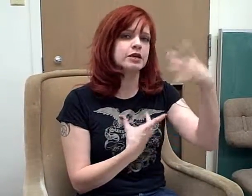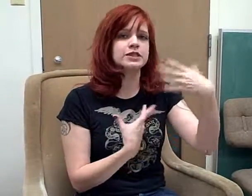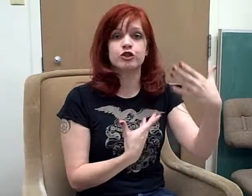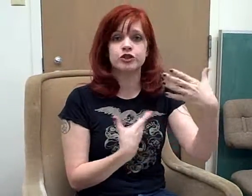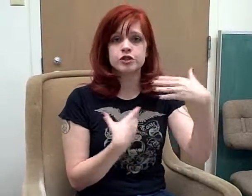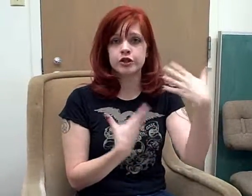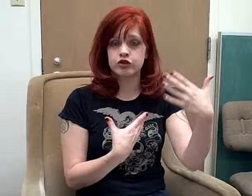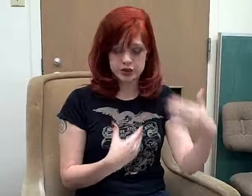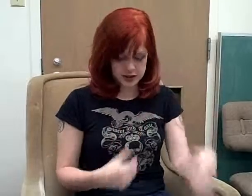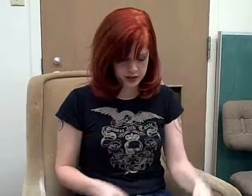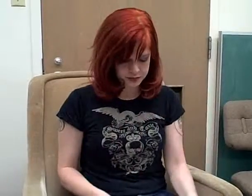becomes interest or interested.